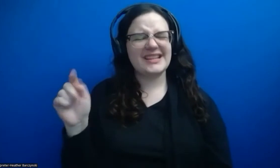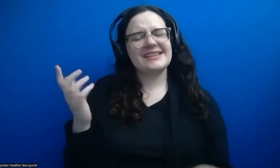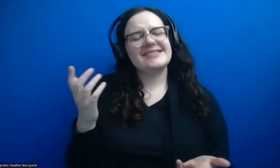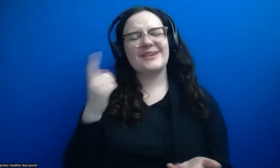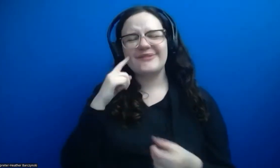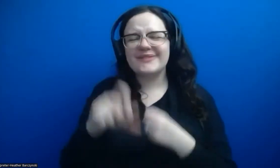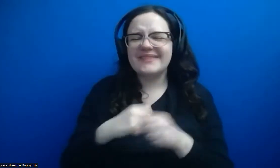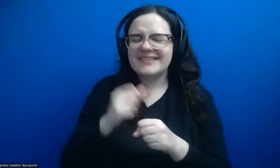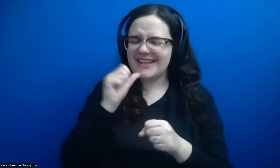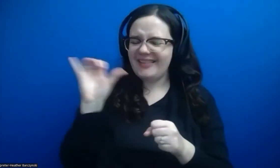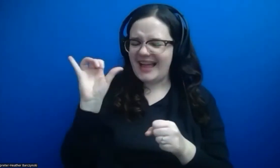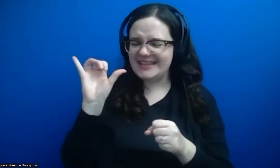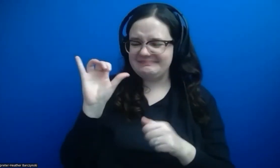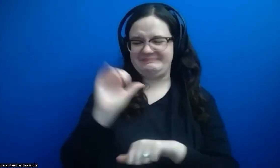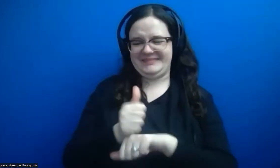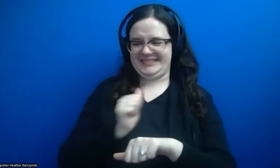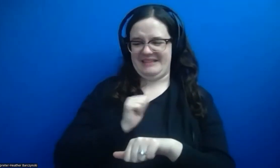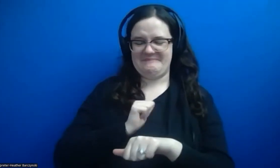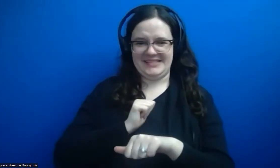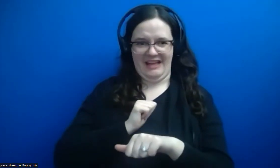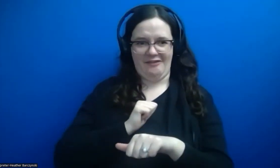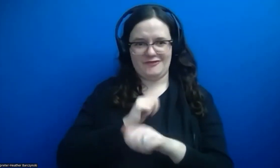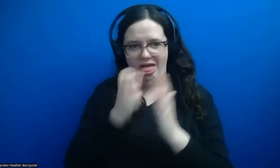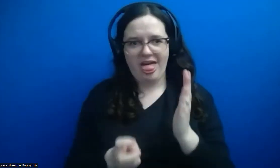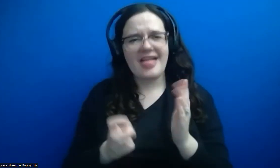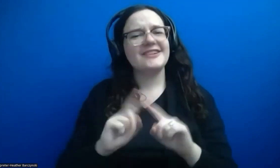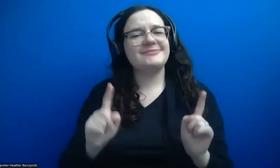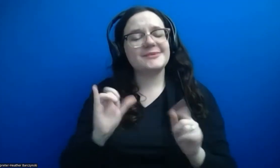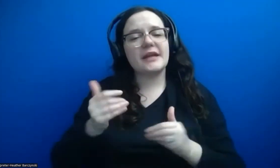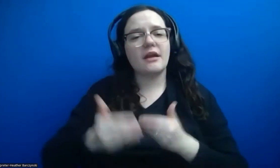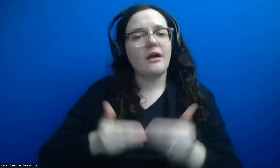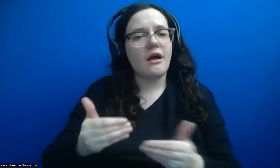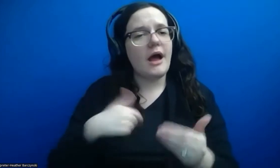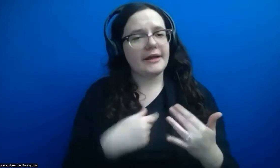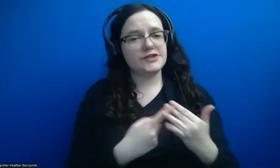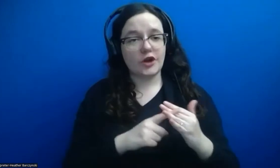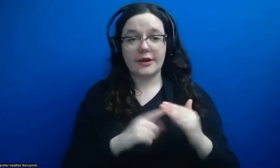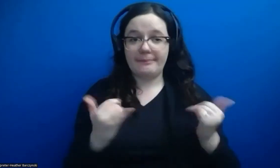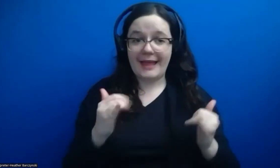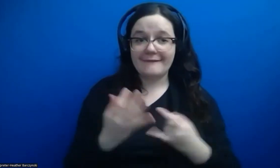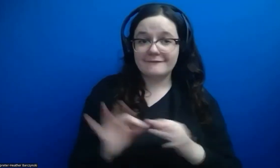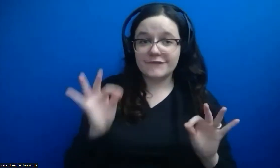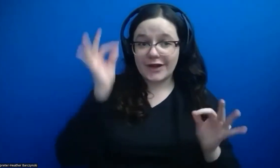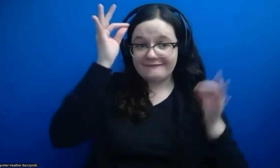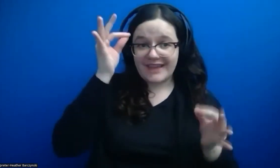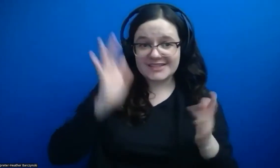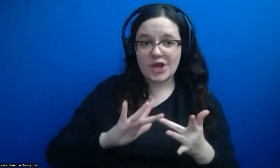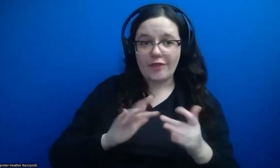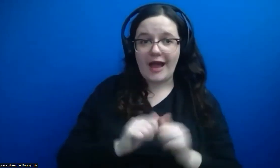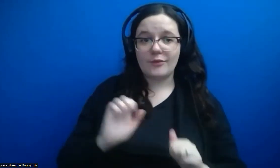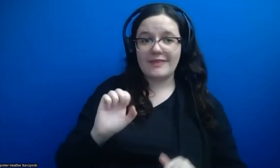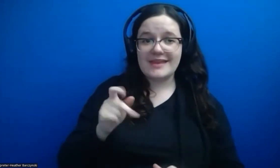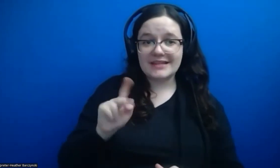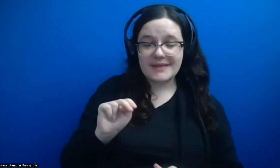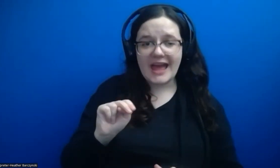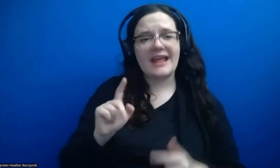it, but it was like a gradual process where I would play the free fantasy online with the ESPN, and then I played season-long stuff with